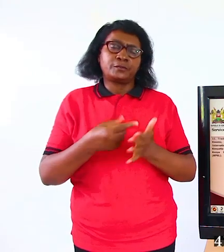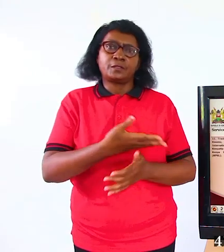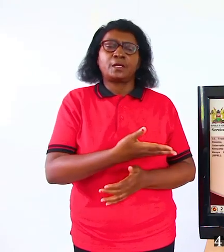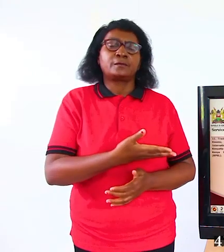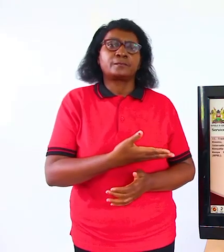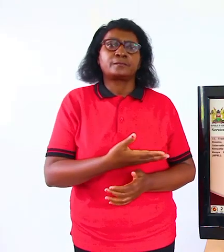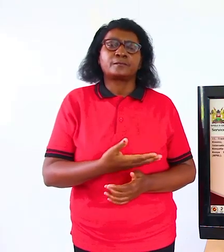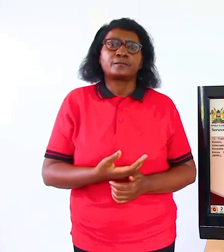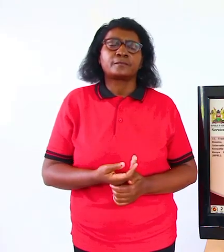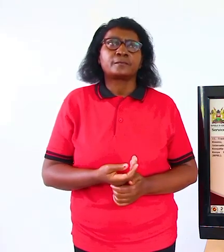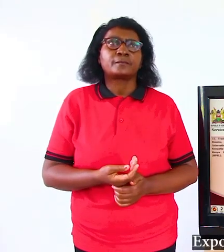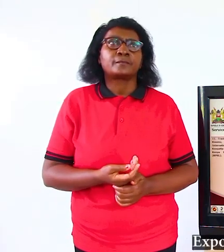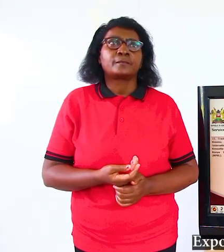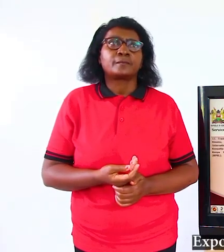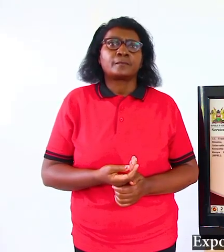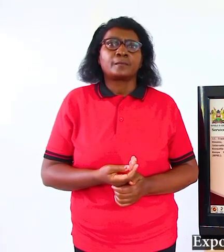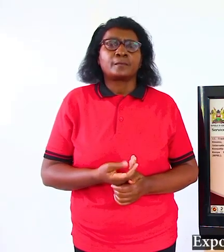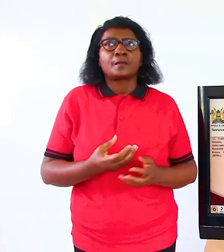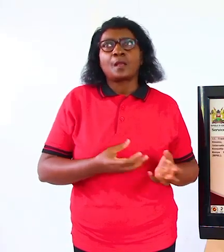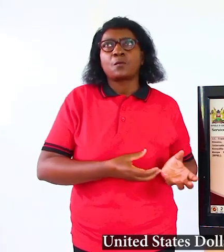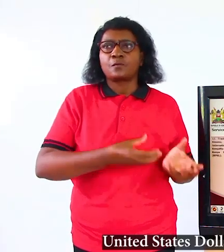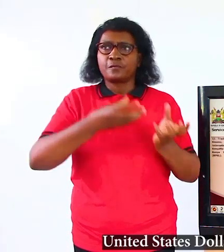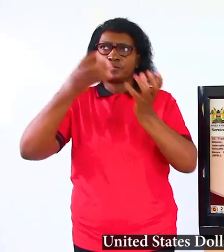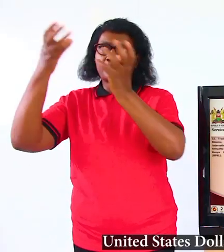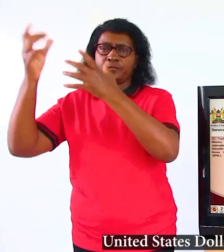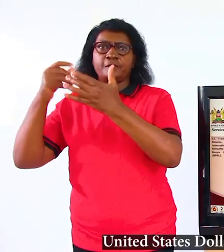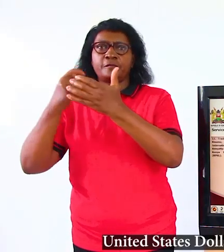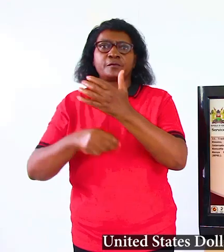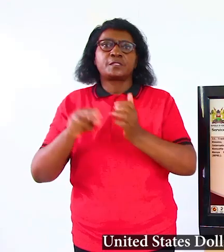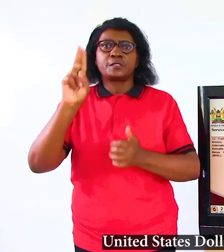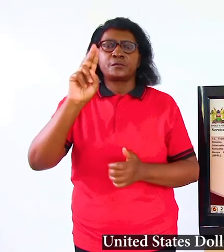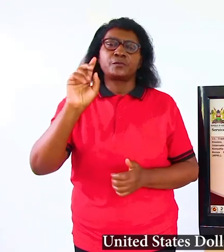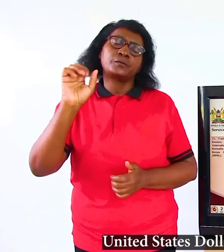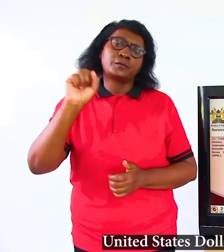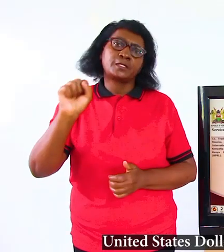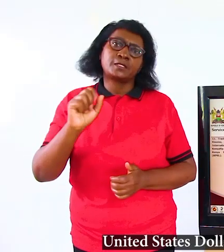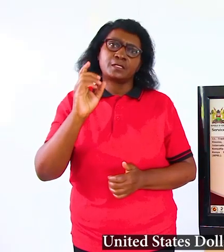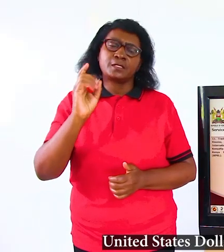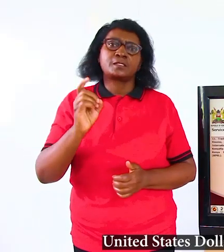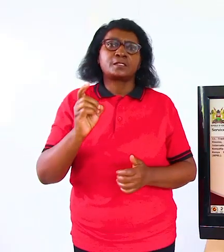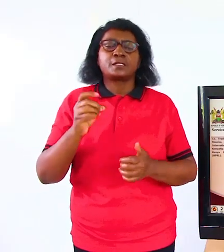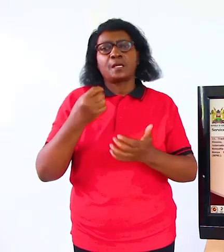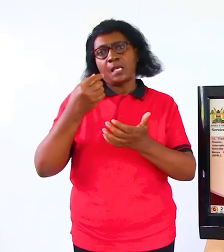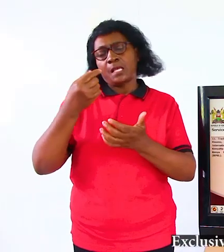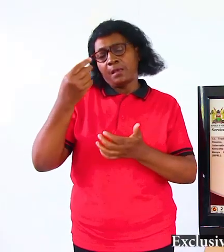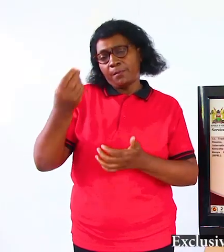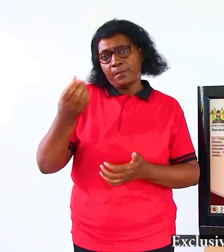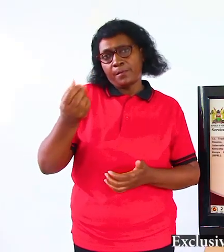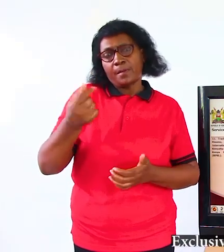4171.37. Export tariffs, United States dollars per cubic meter